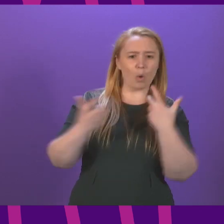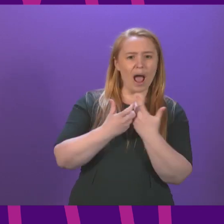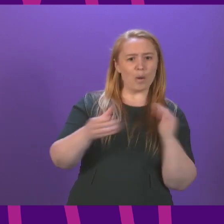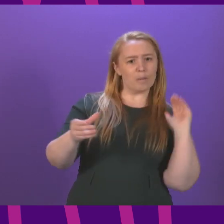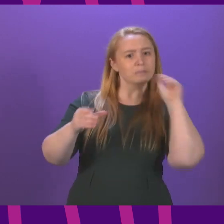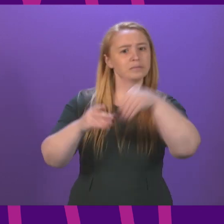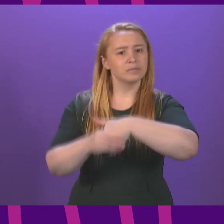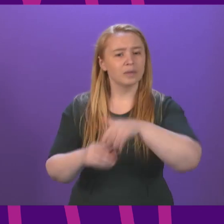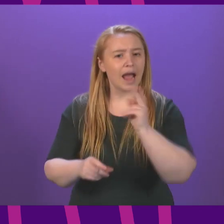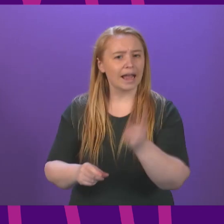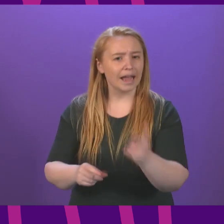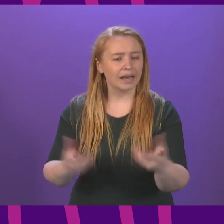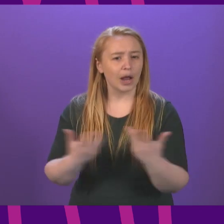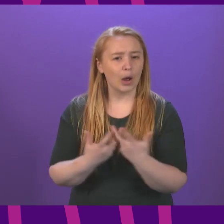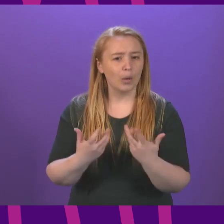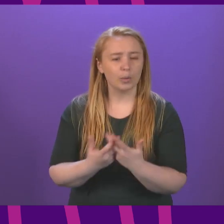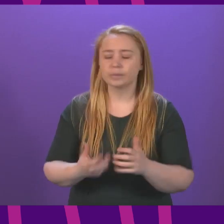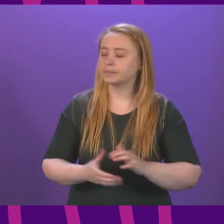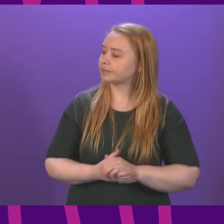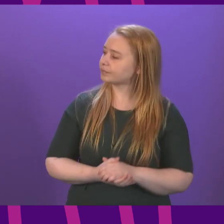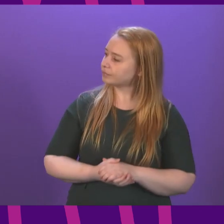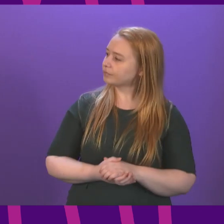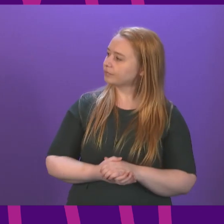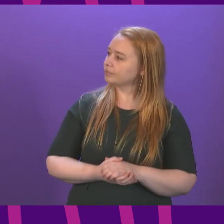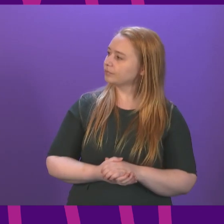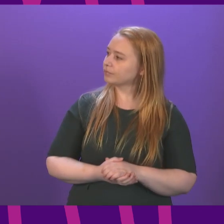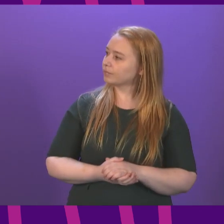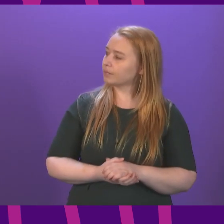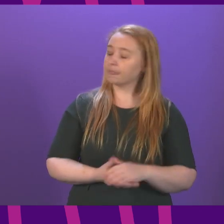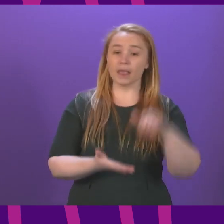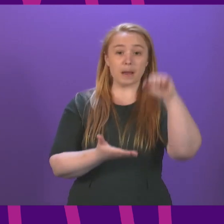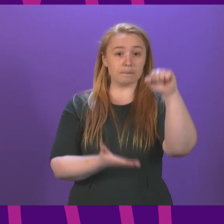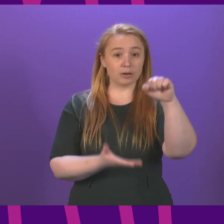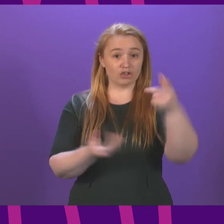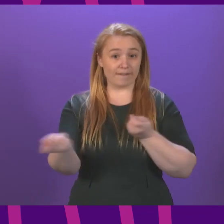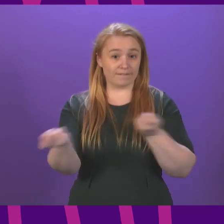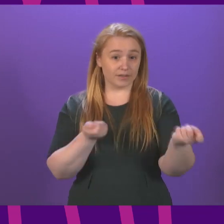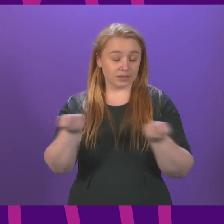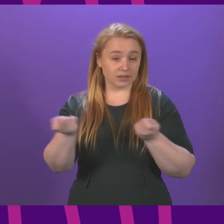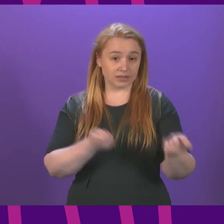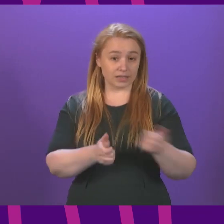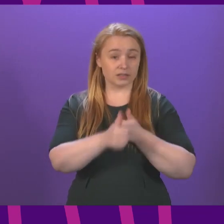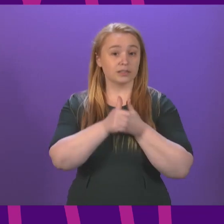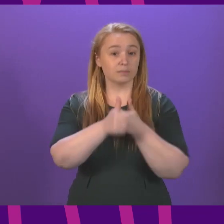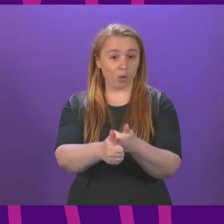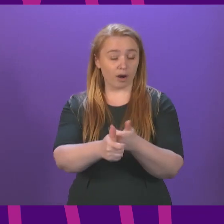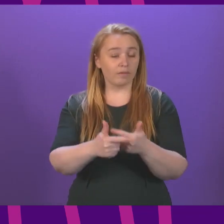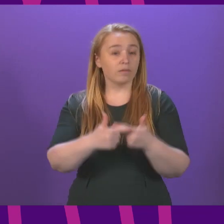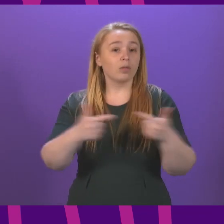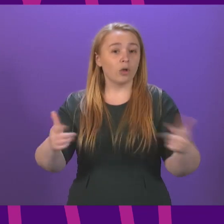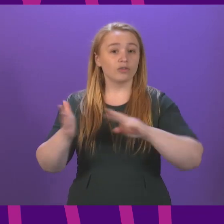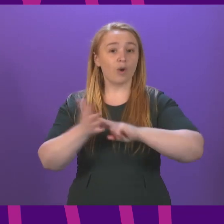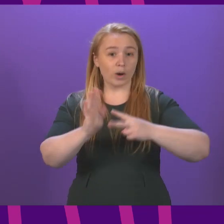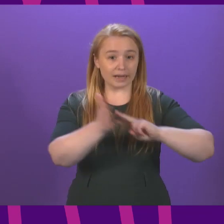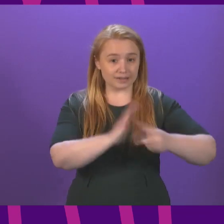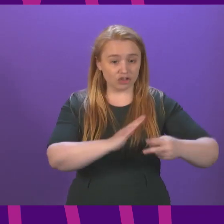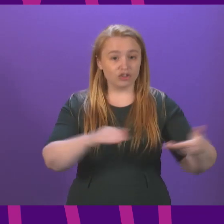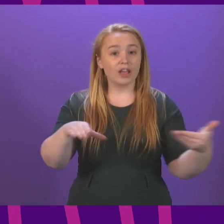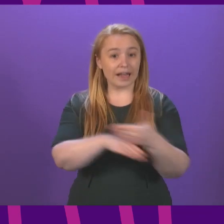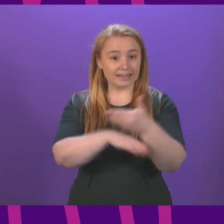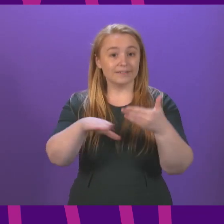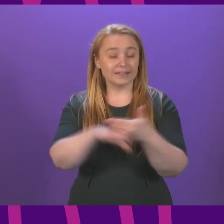The First Minister. Well, on a financial basis, obviously our budget facilitates support for many of the organisations and activities that